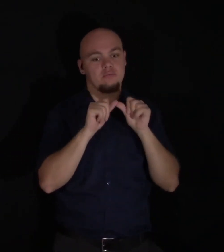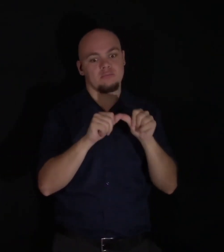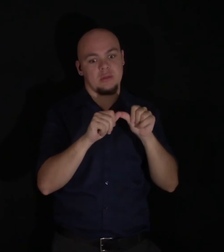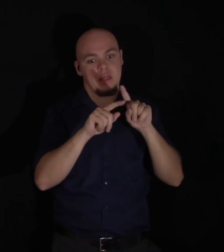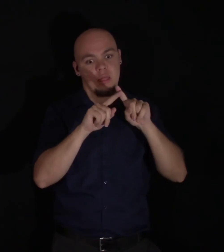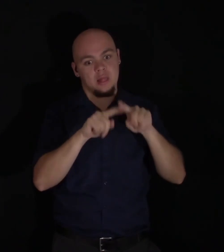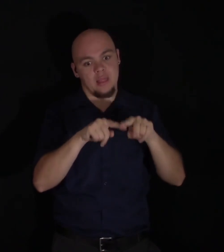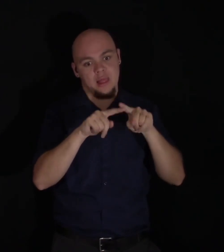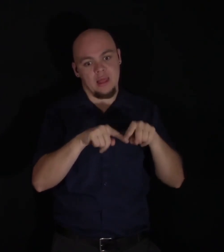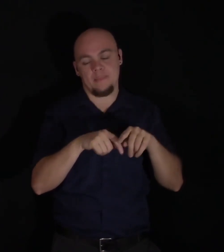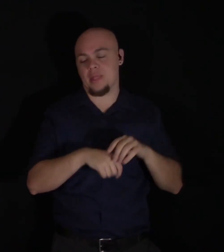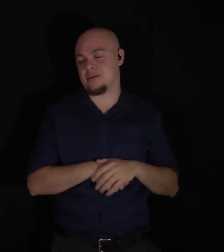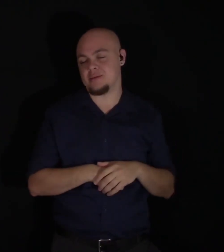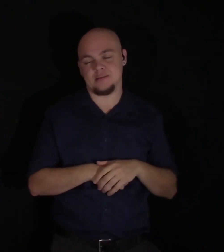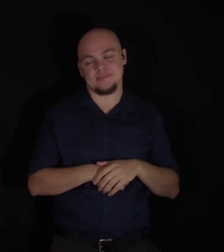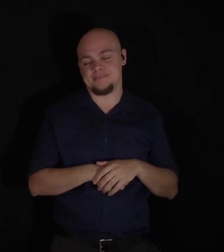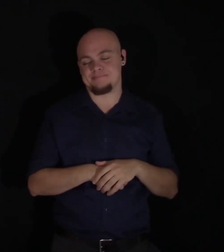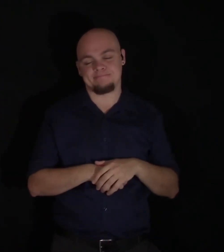Memory